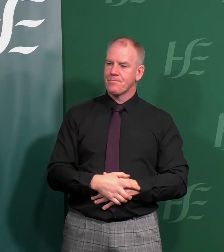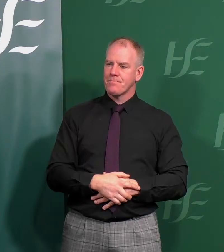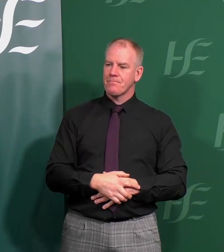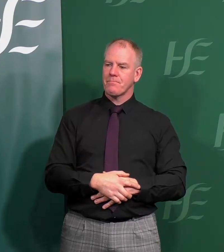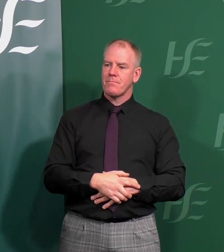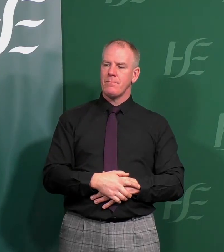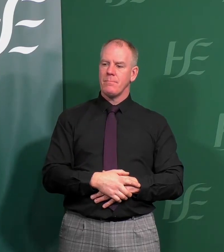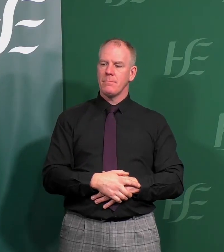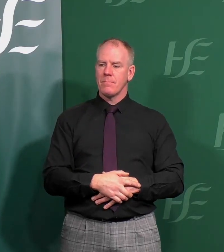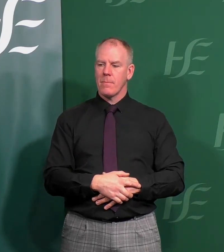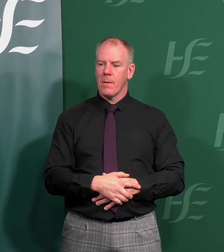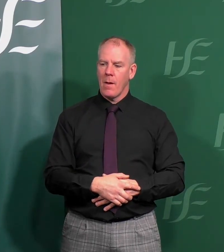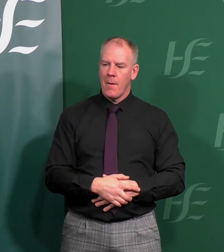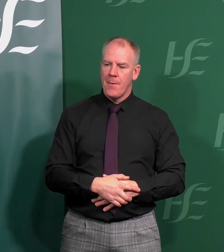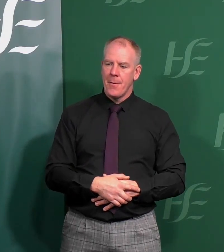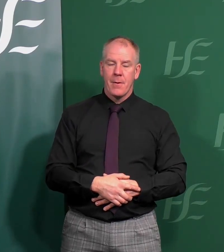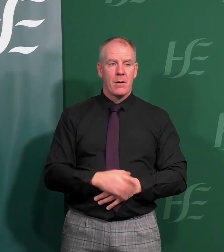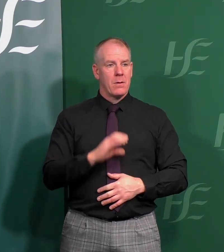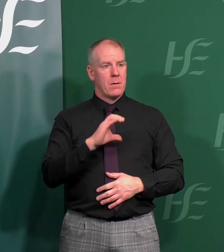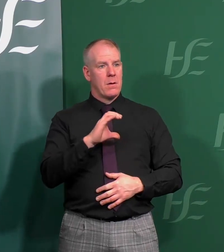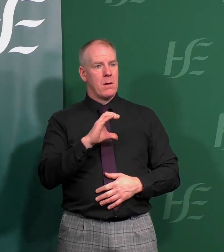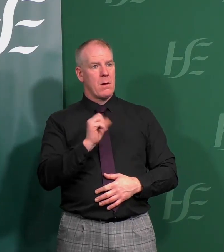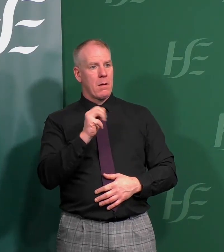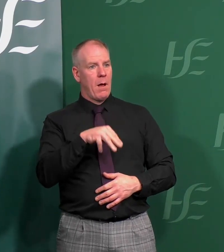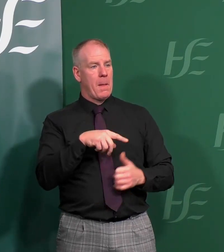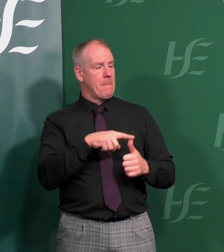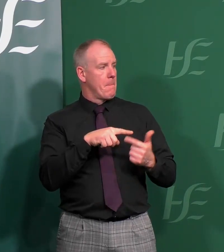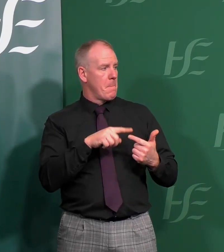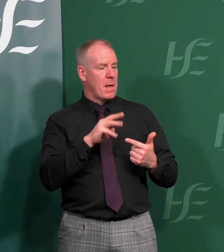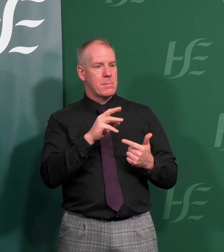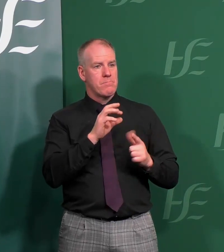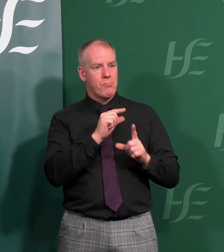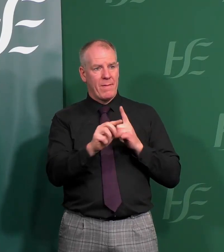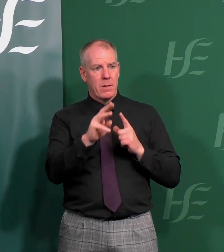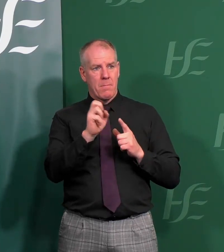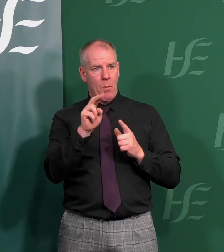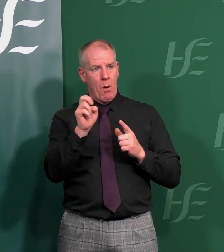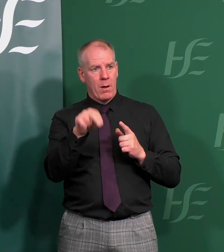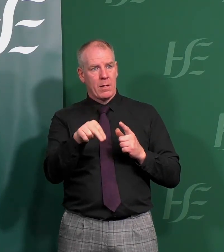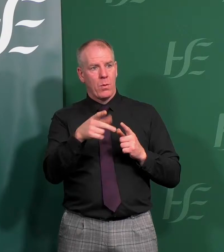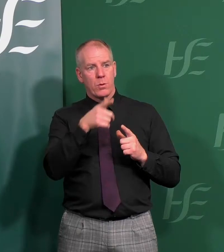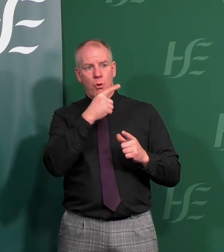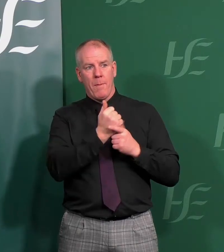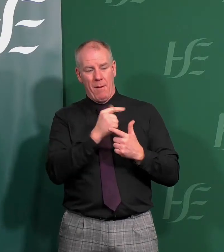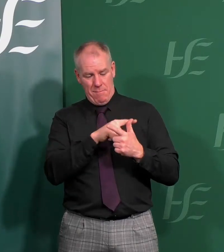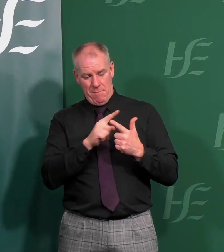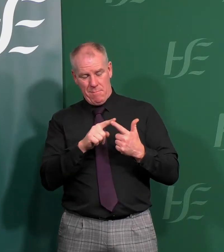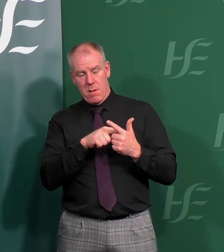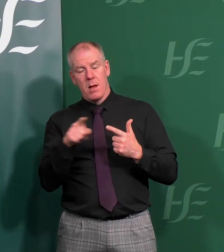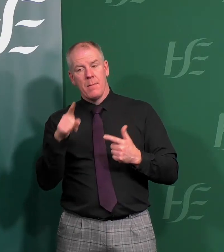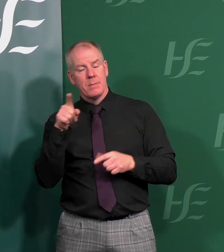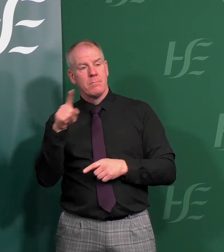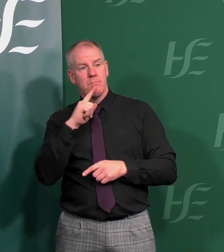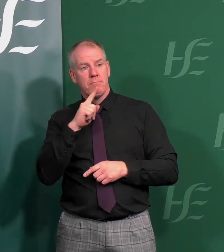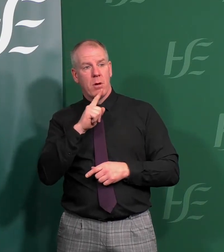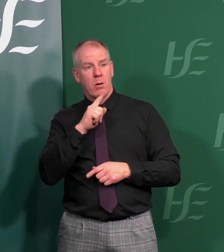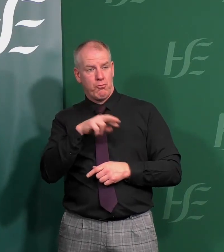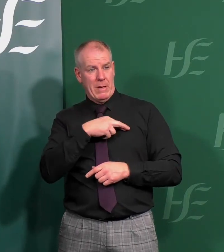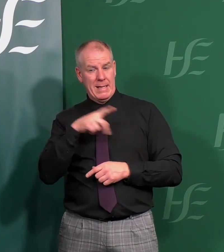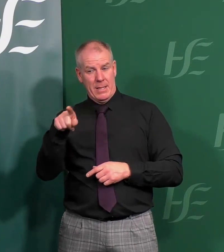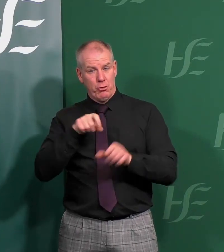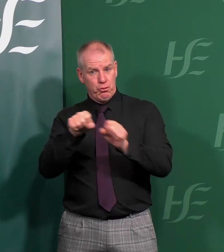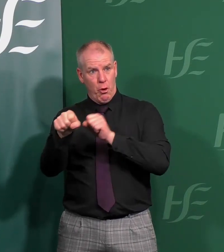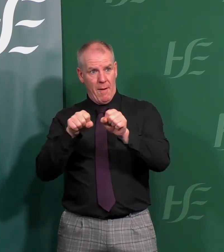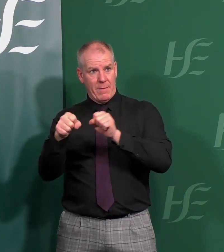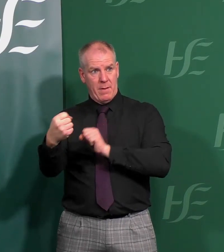Very briefly again, Colm and indeed Professor Morgan will go through some of this, but just from what the services are